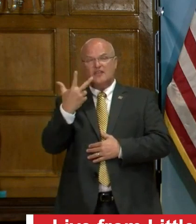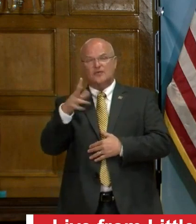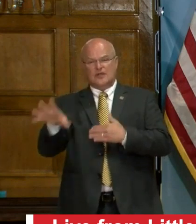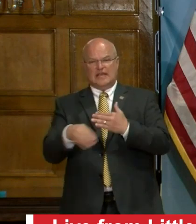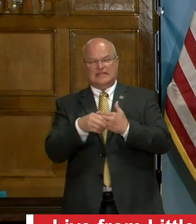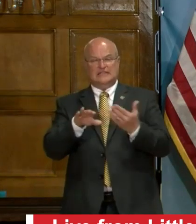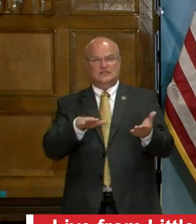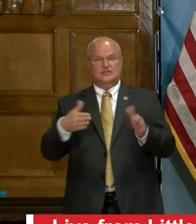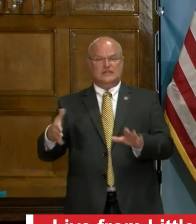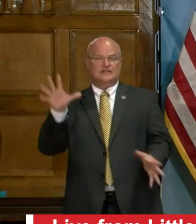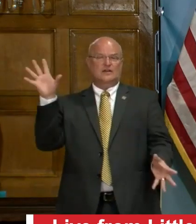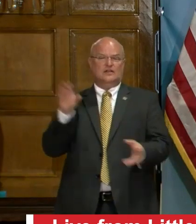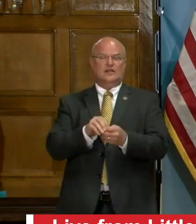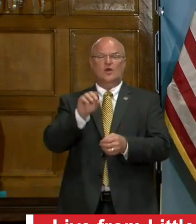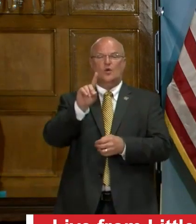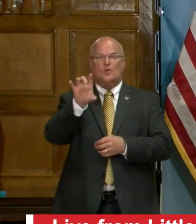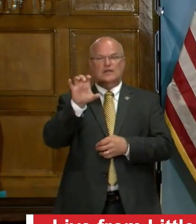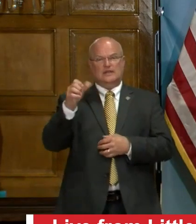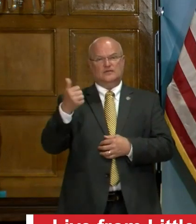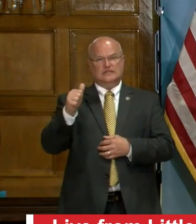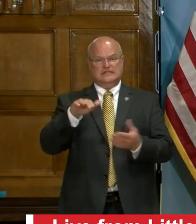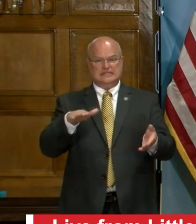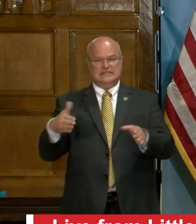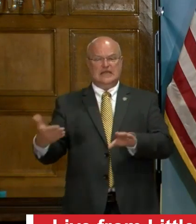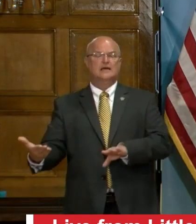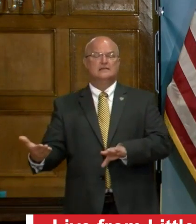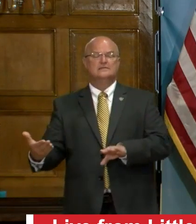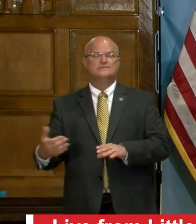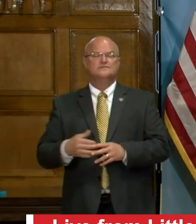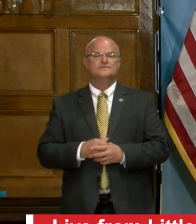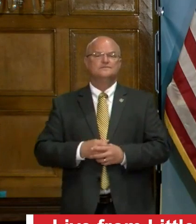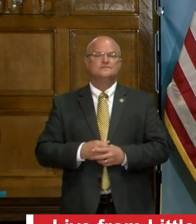additional deaths for a total of 110.